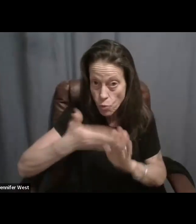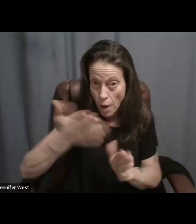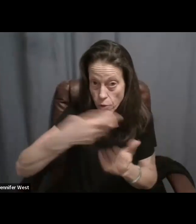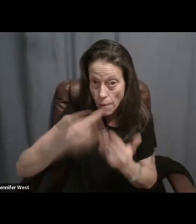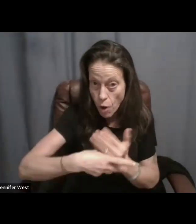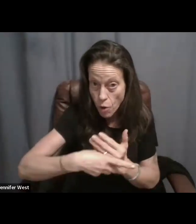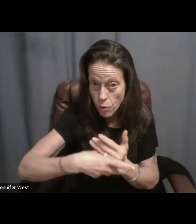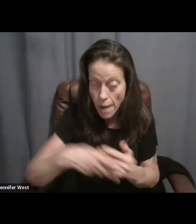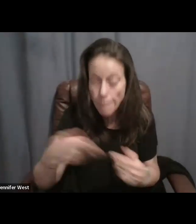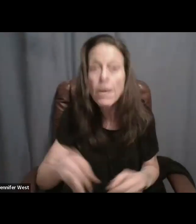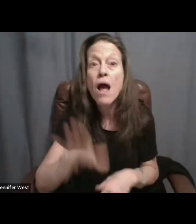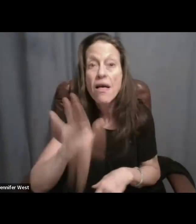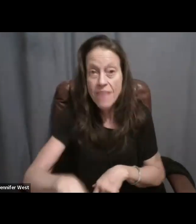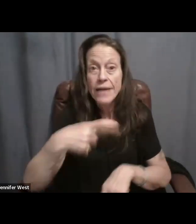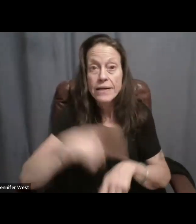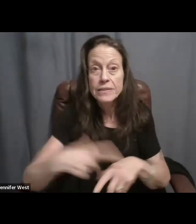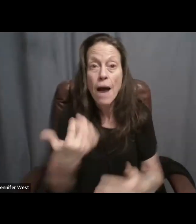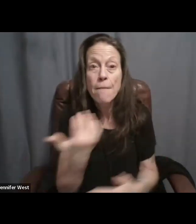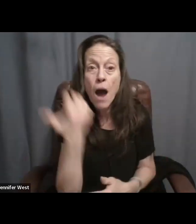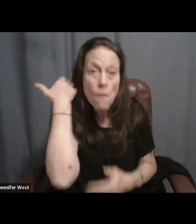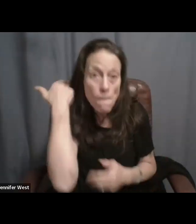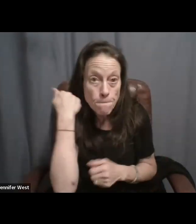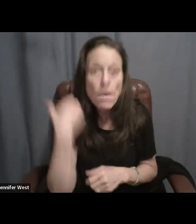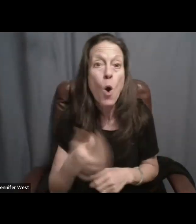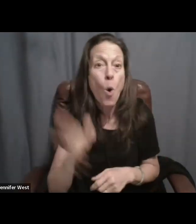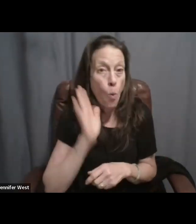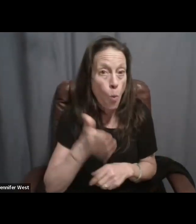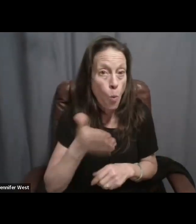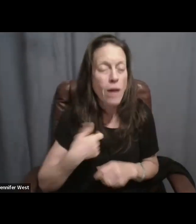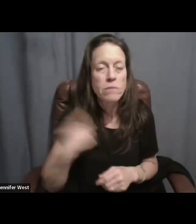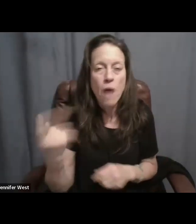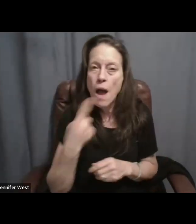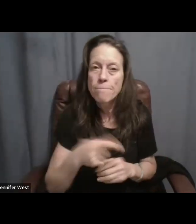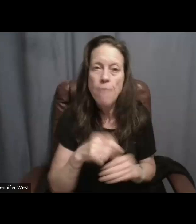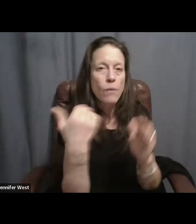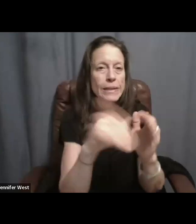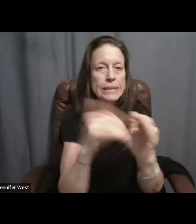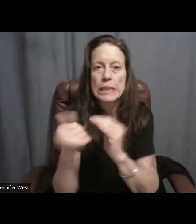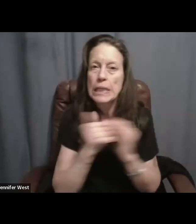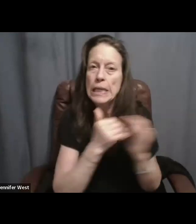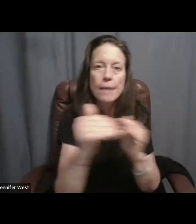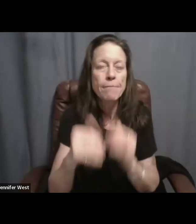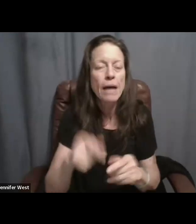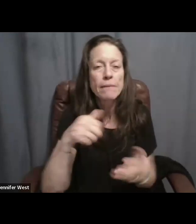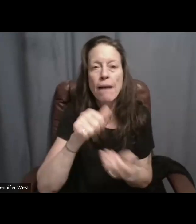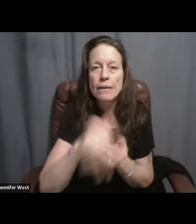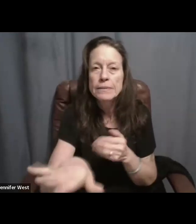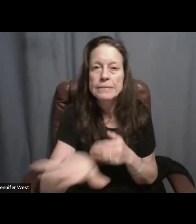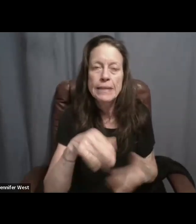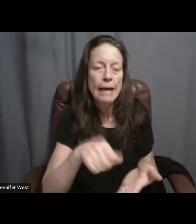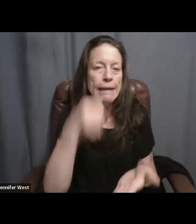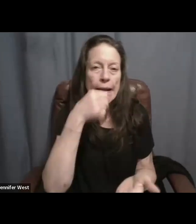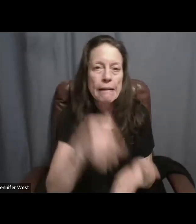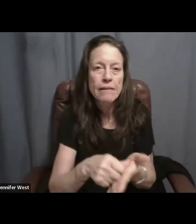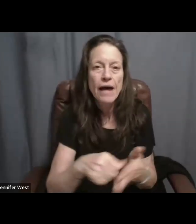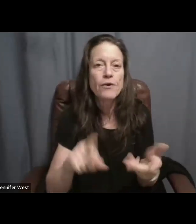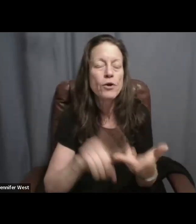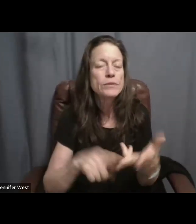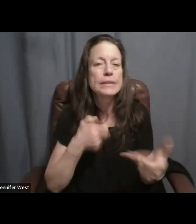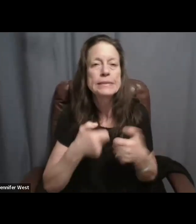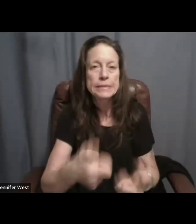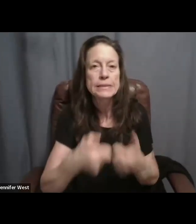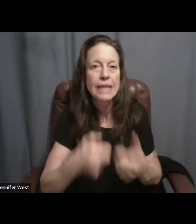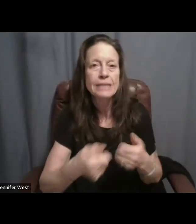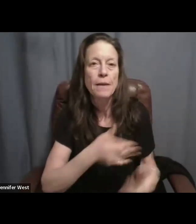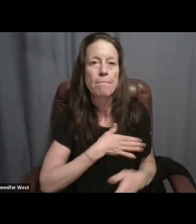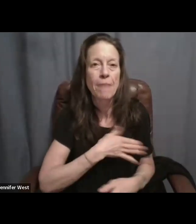I'm constantly writing little emails, little sending off letters, texting my staff. It's